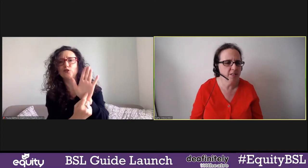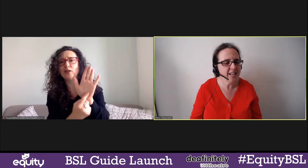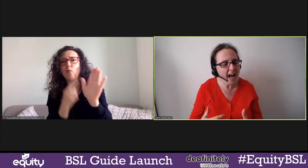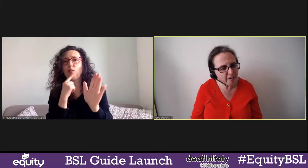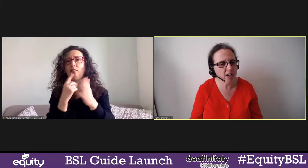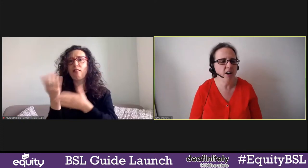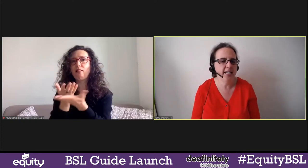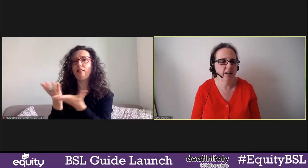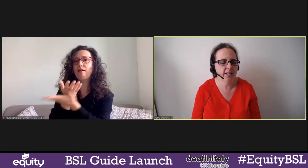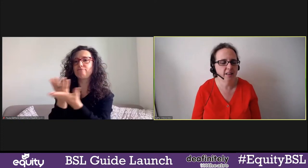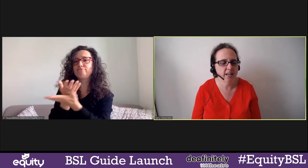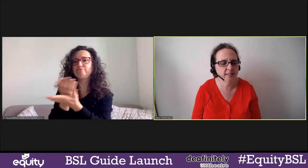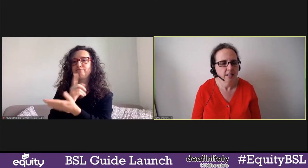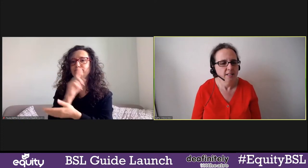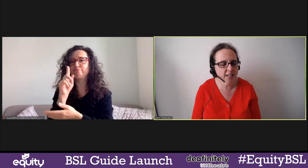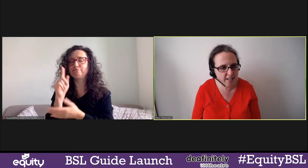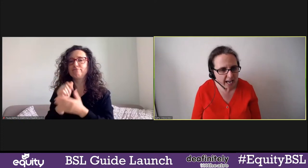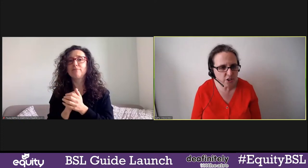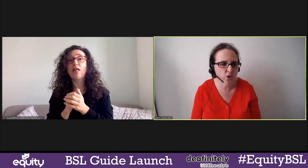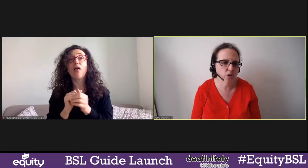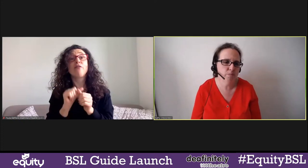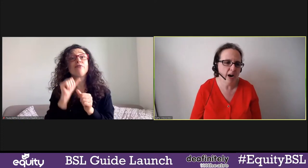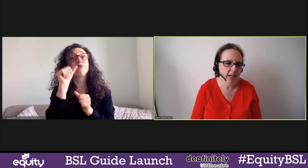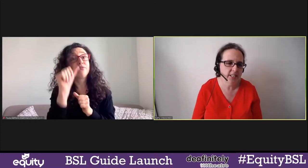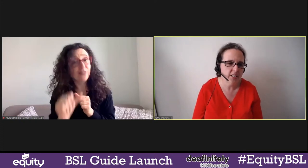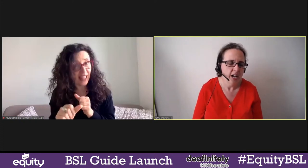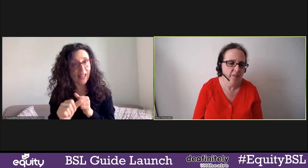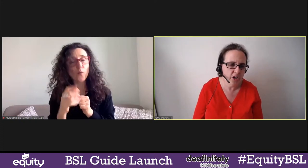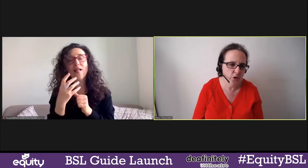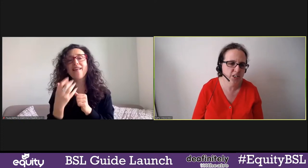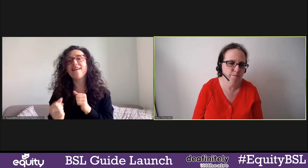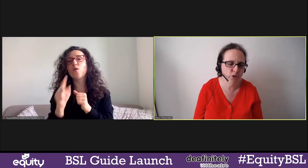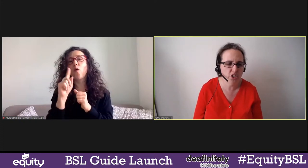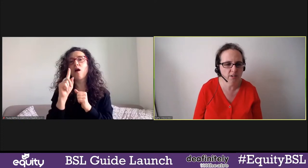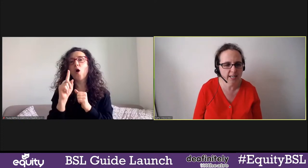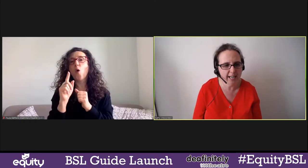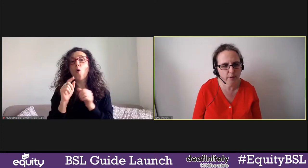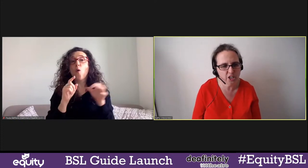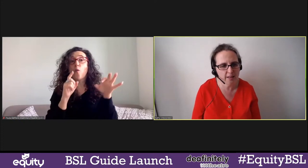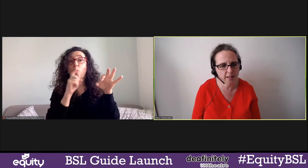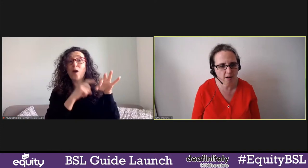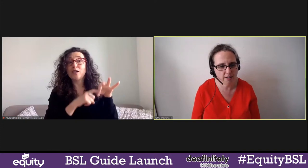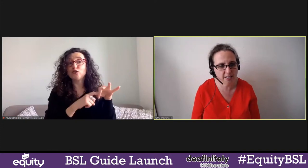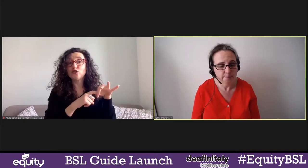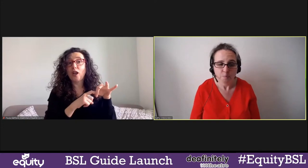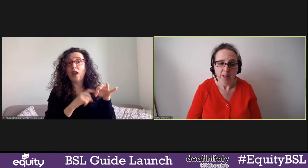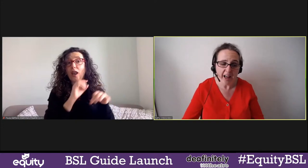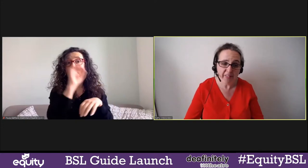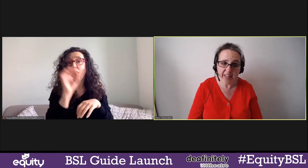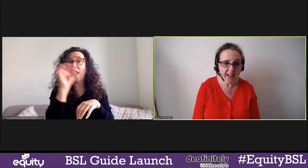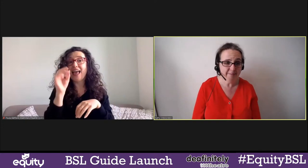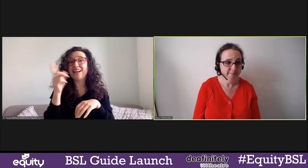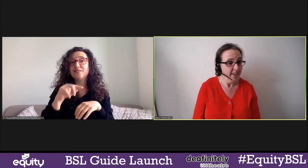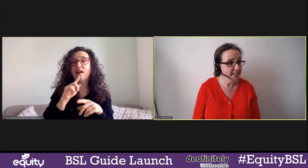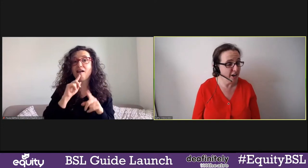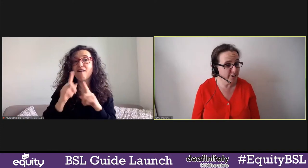to have a guide like this to get good practice in the use of British Sign Language in the arts. And then, it's over to